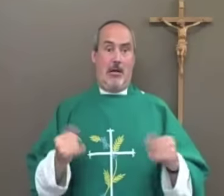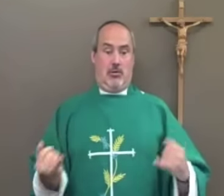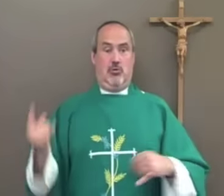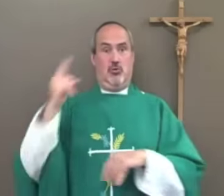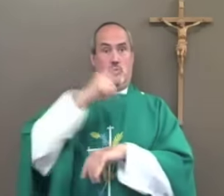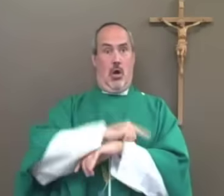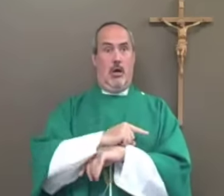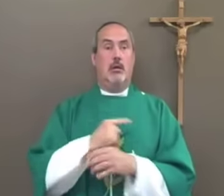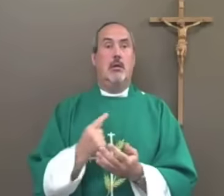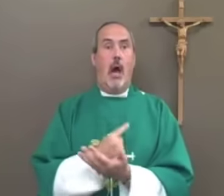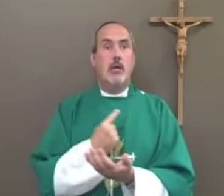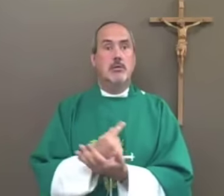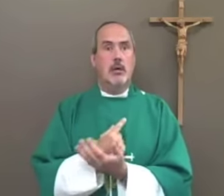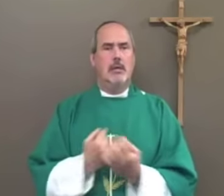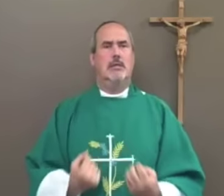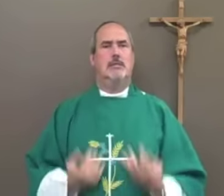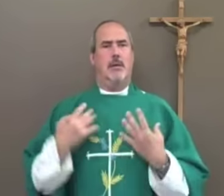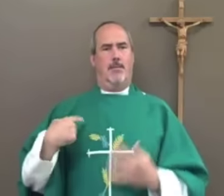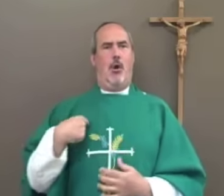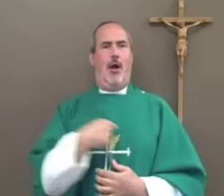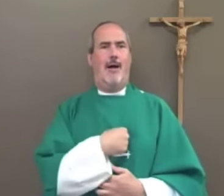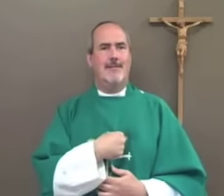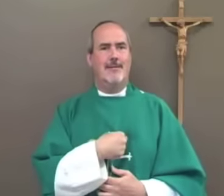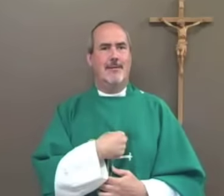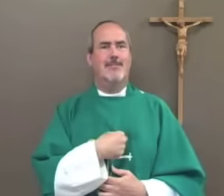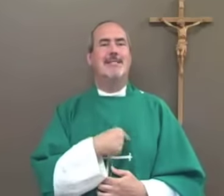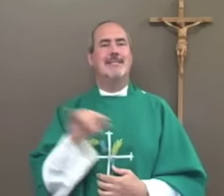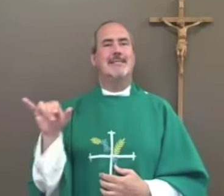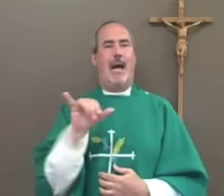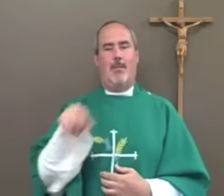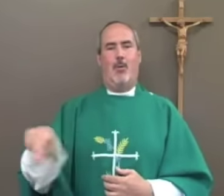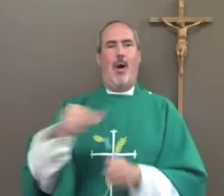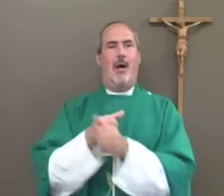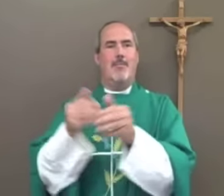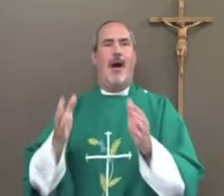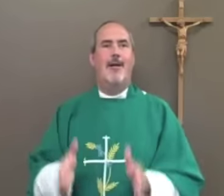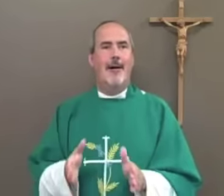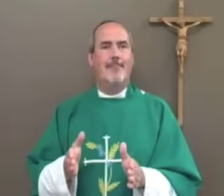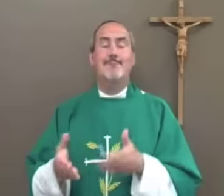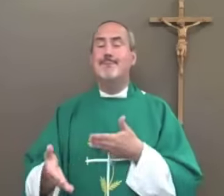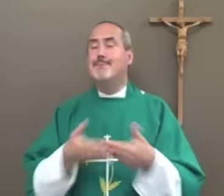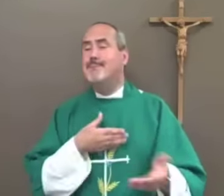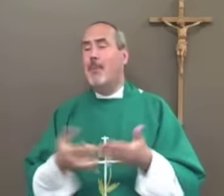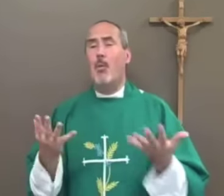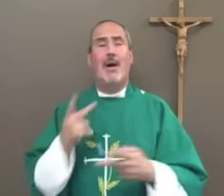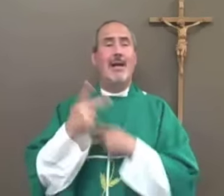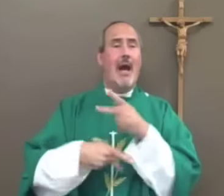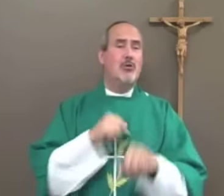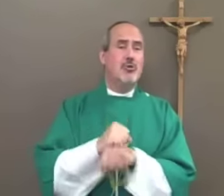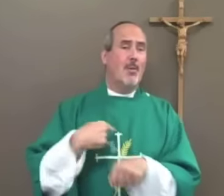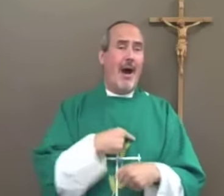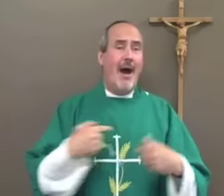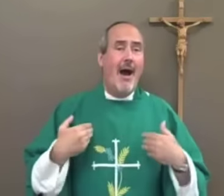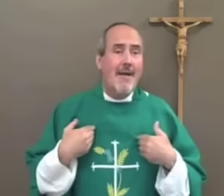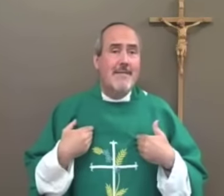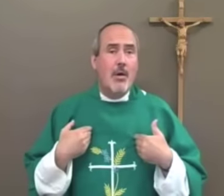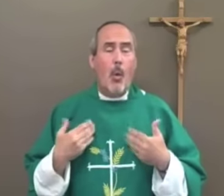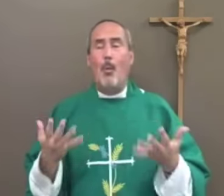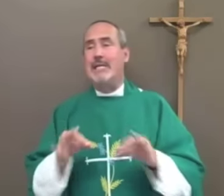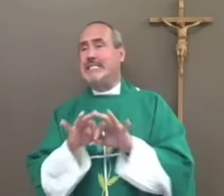So today's gospel inspires us to do the same as the disciples, that it doesn't matter what